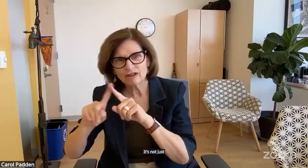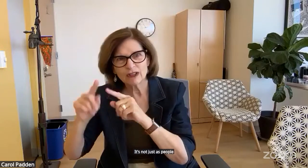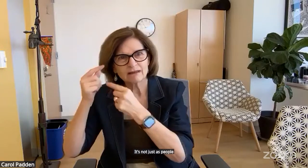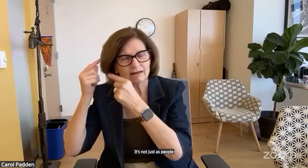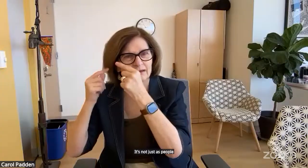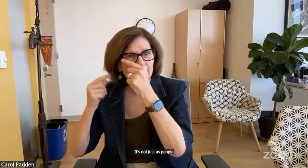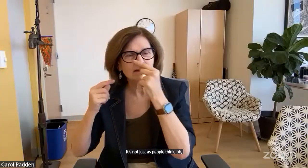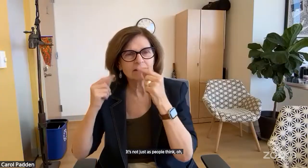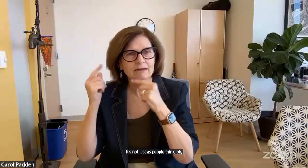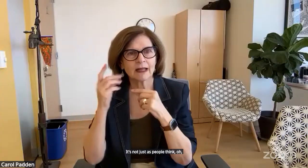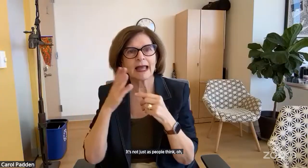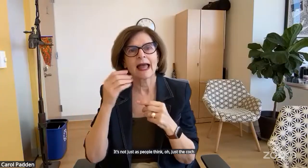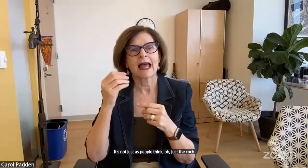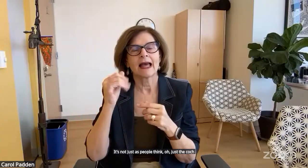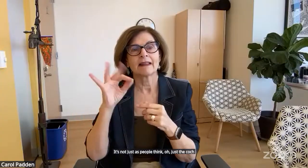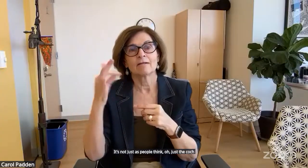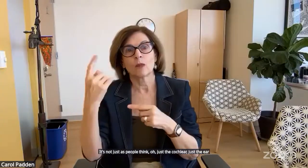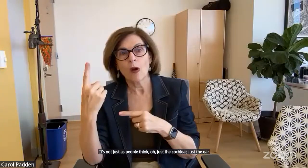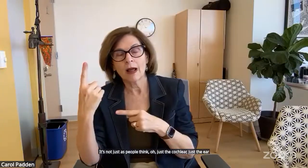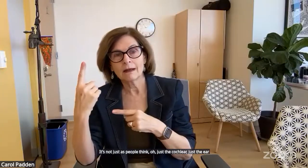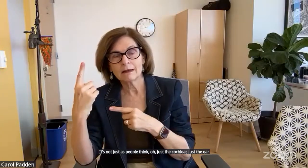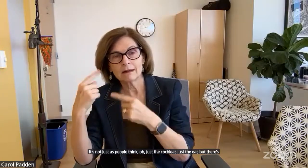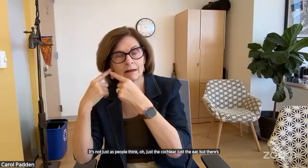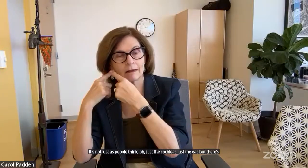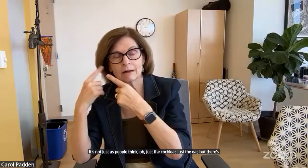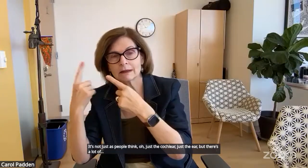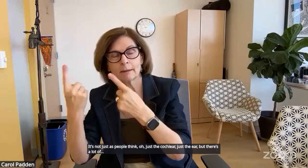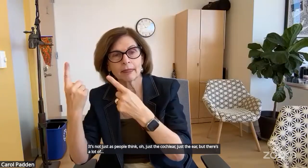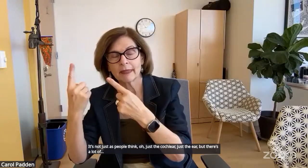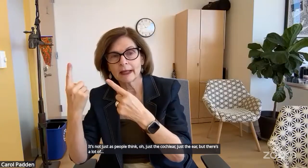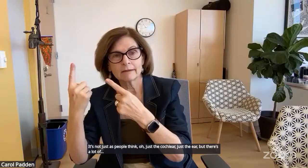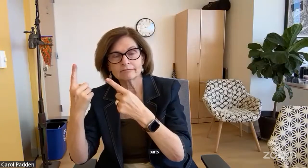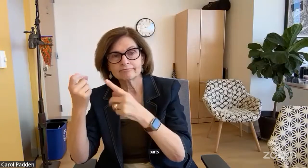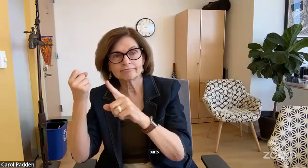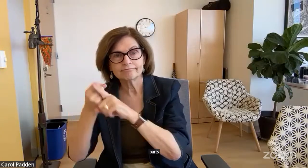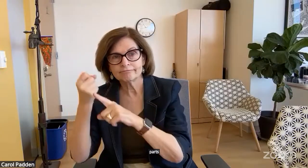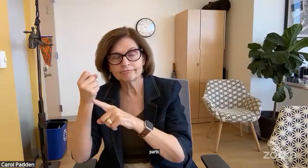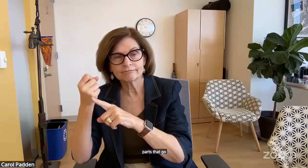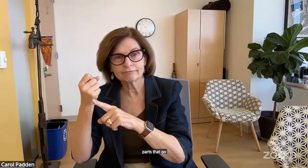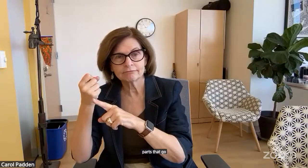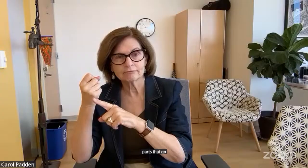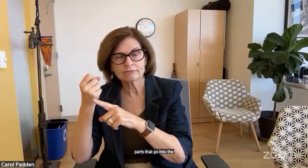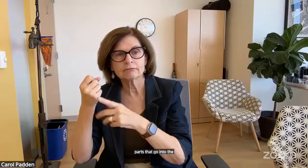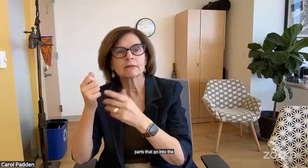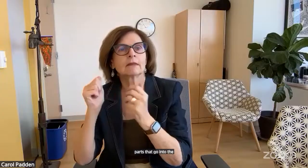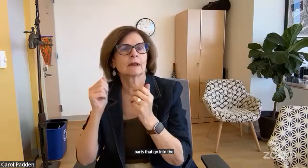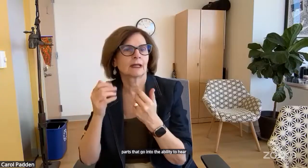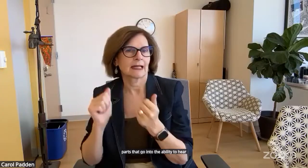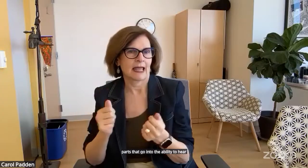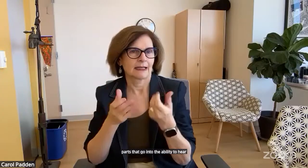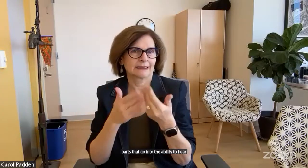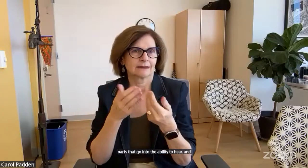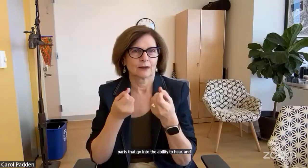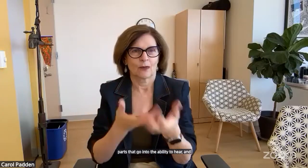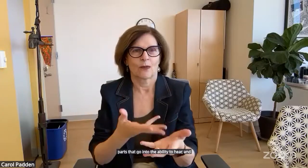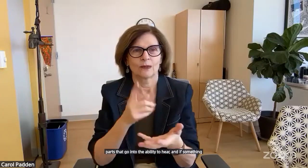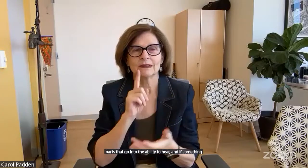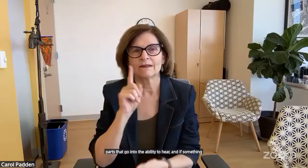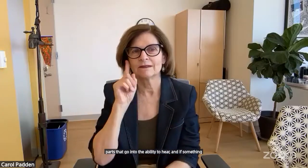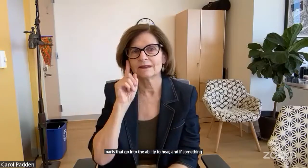oh, just the cochlea or just the ear, but there's a lot of parts that go into the ability to hear. And if something is affected, it